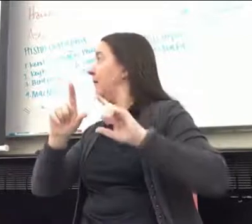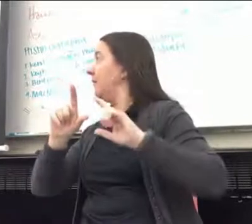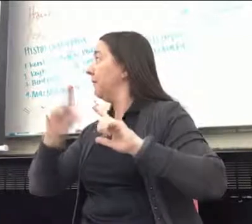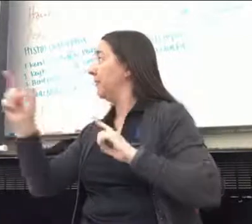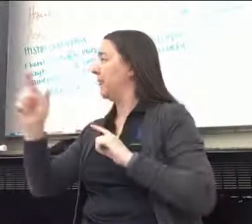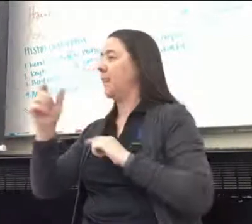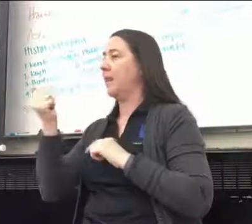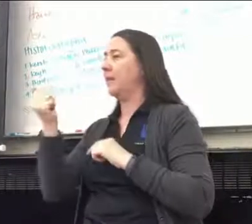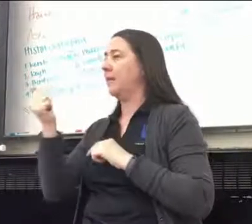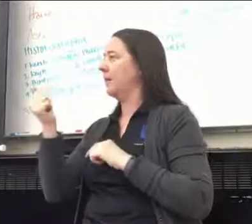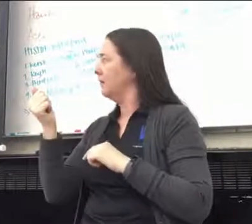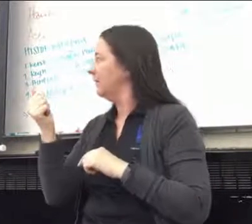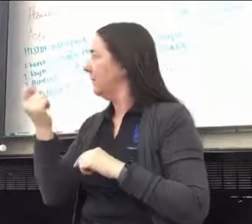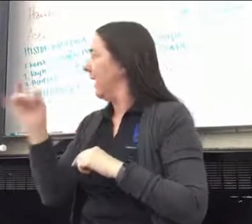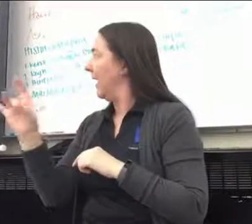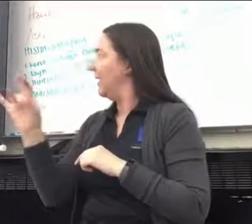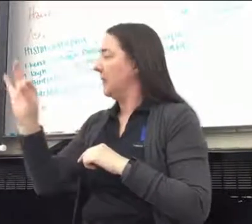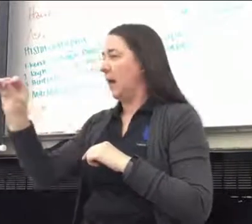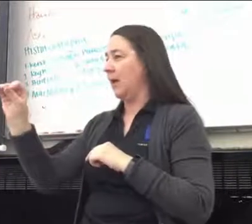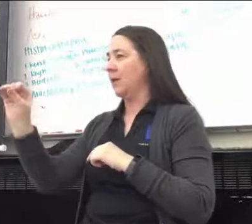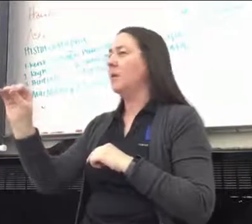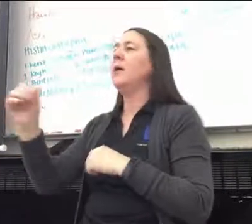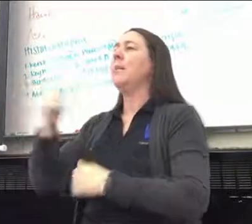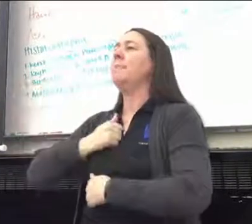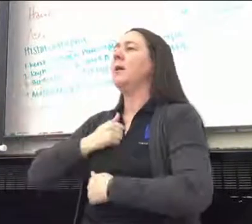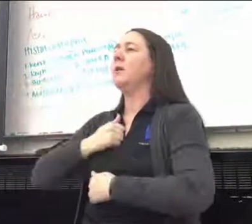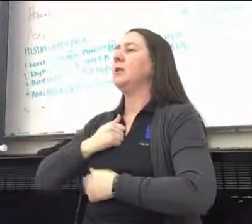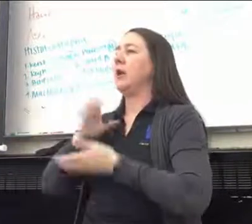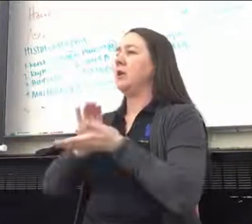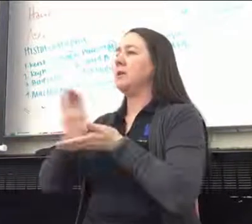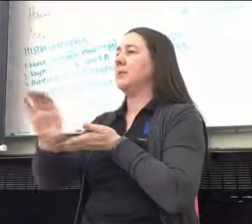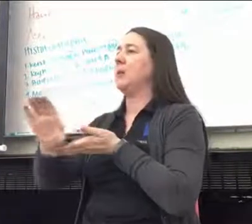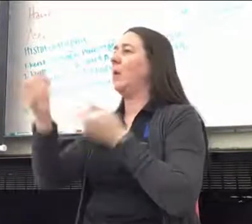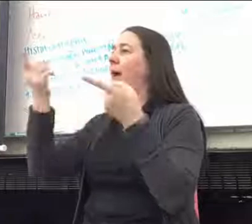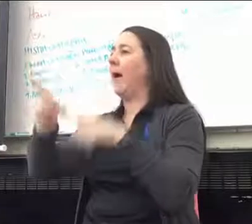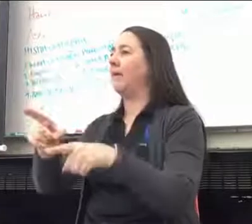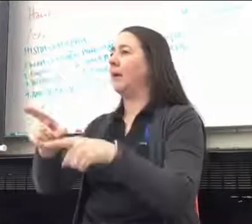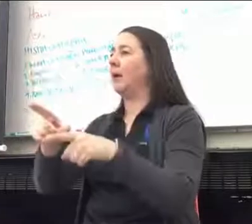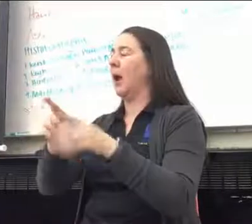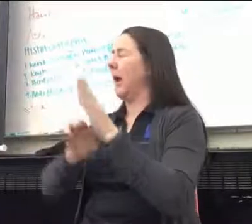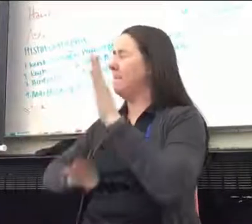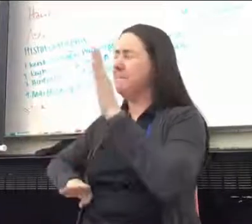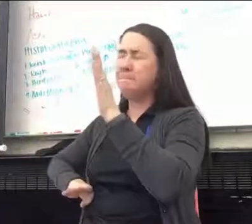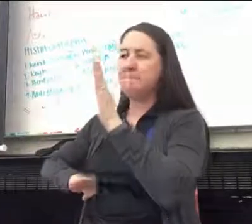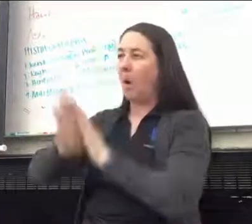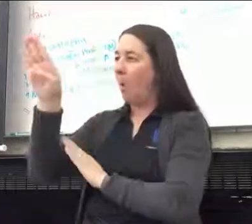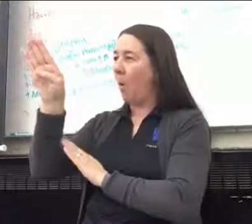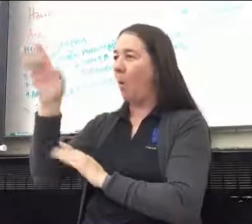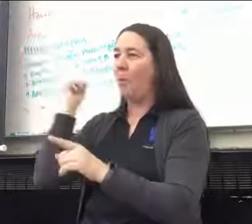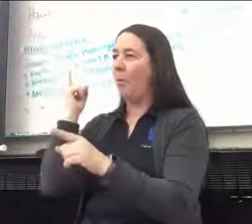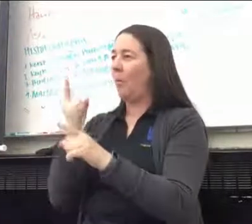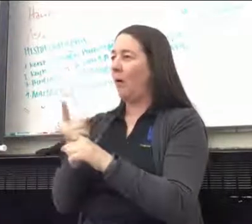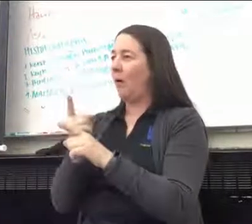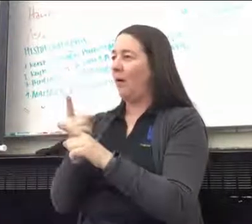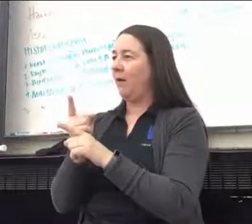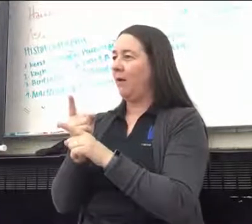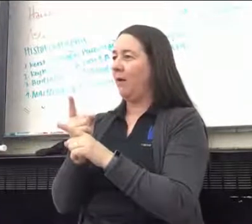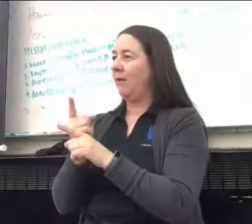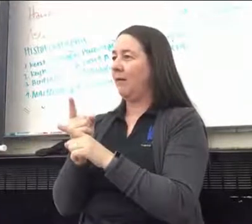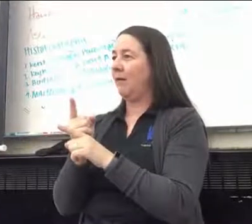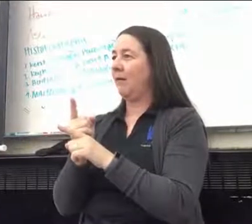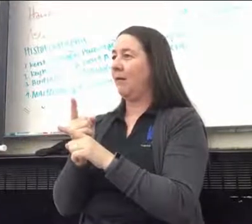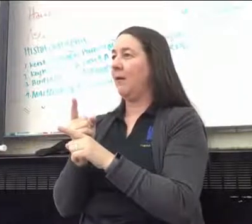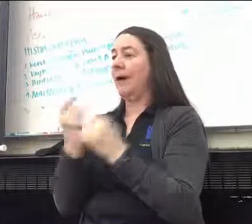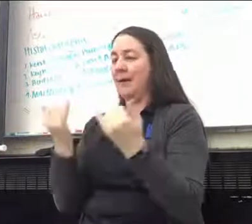What happens to the military spending in each of these countries during this time? It went way up. It skyrockets, right? So people are